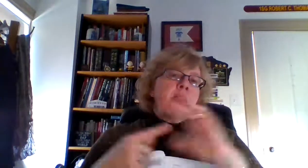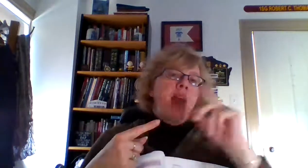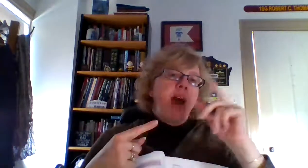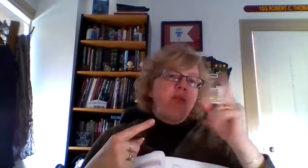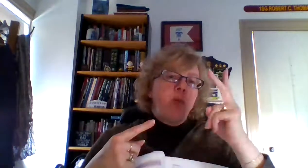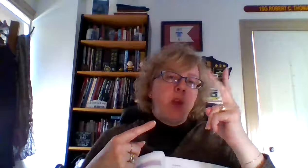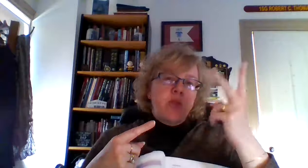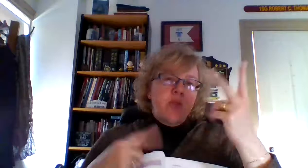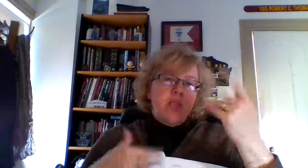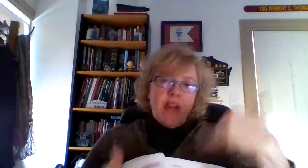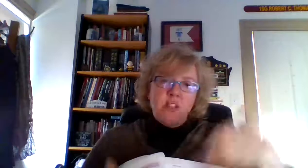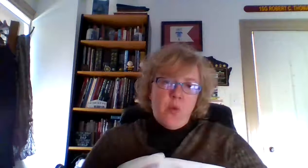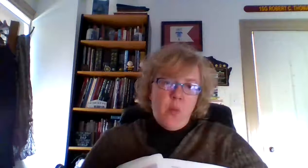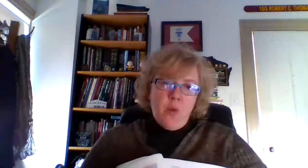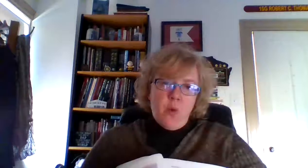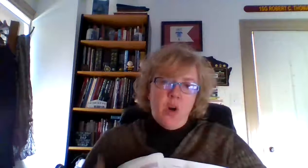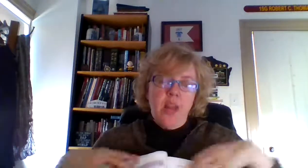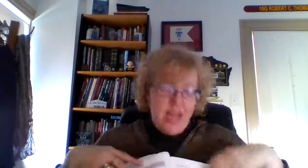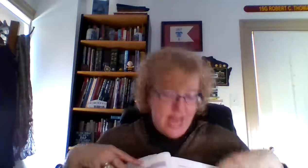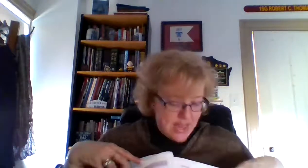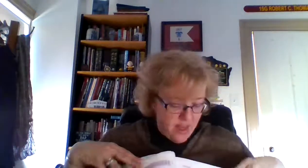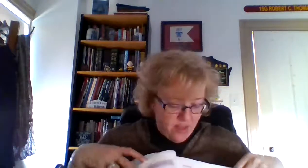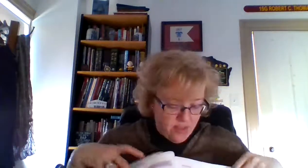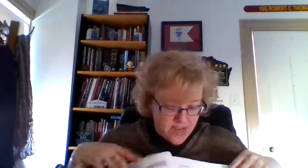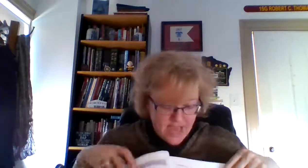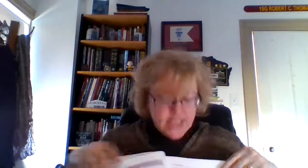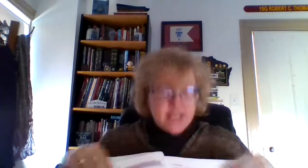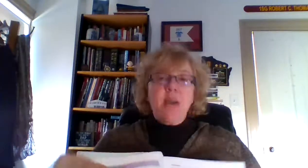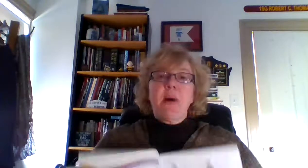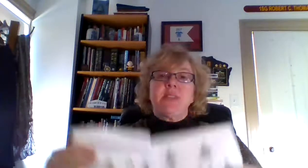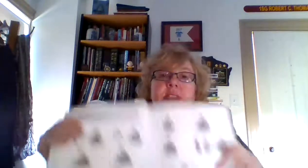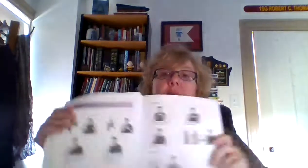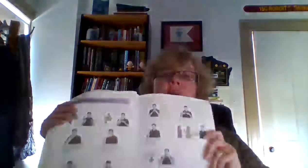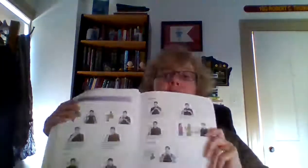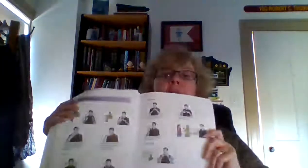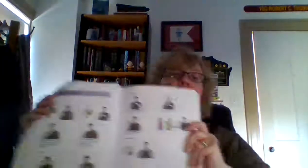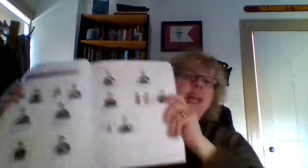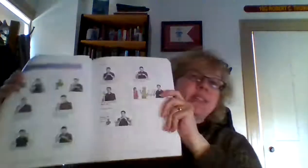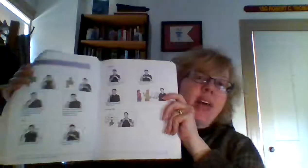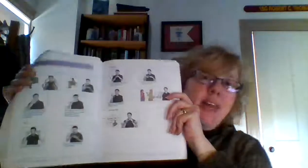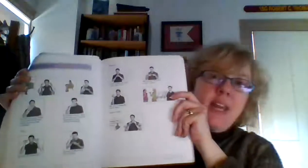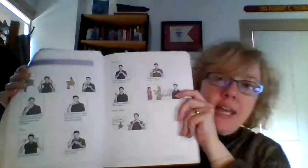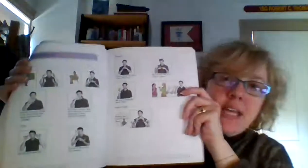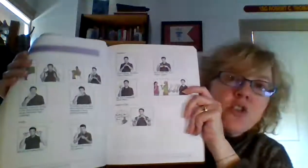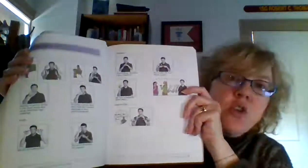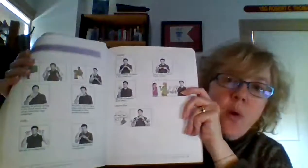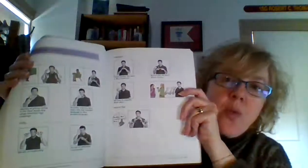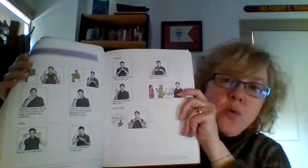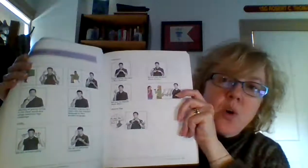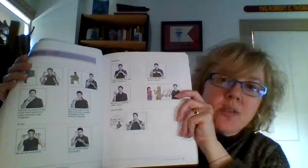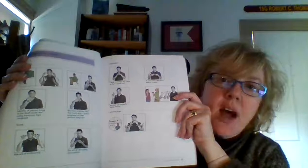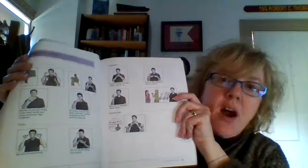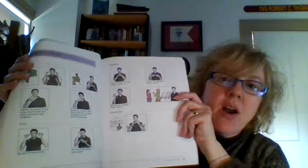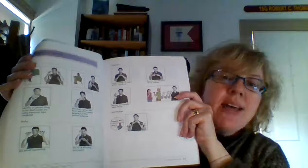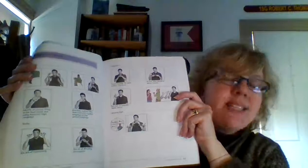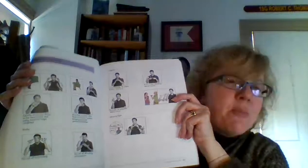they have, 2 signs for one word. The nice thing about some of them is that it tells you what those words are. Some of